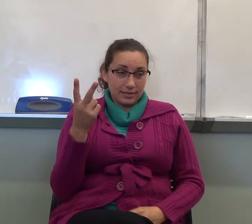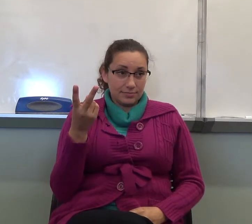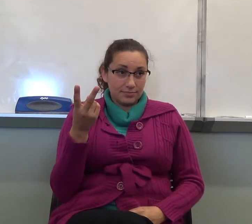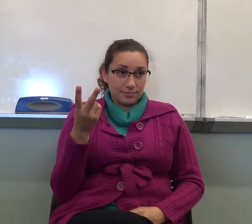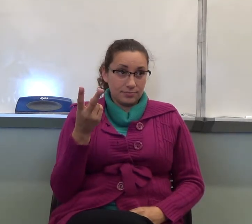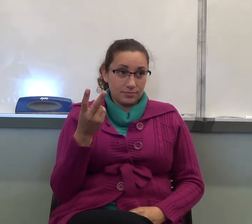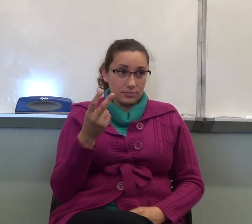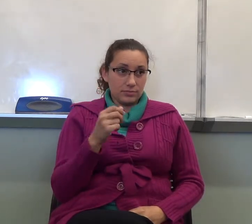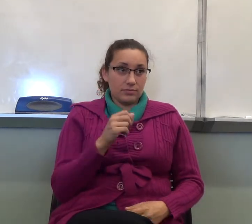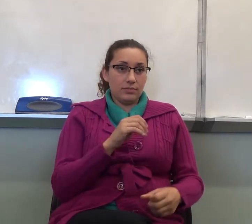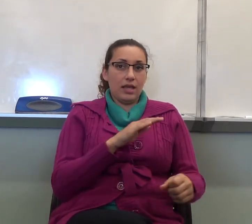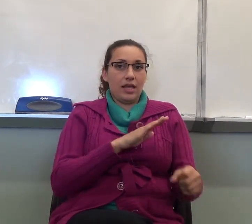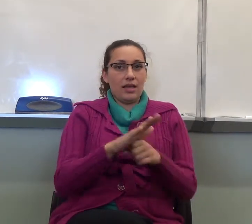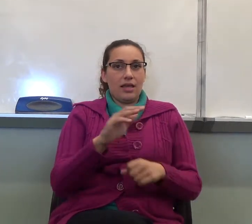value.